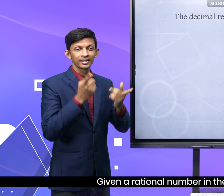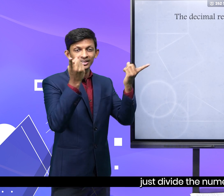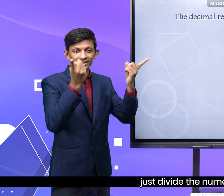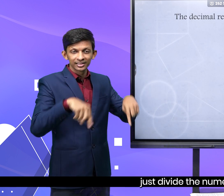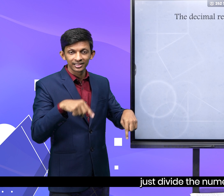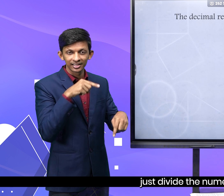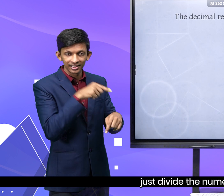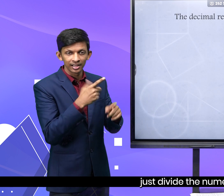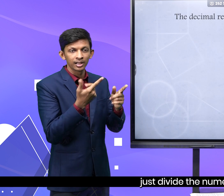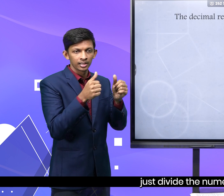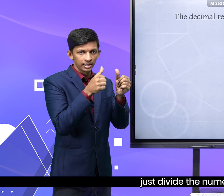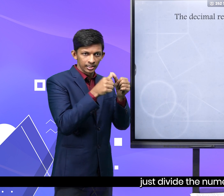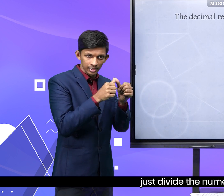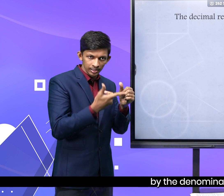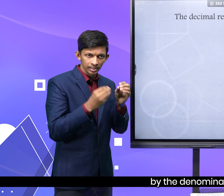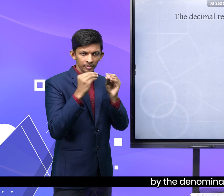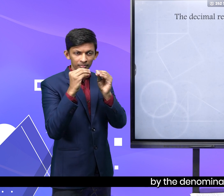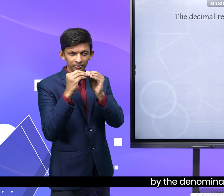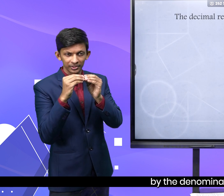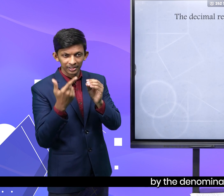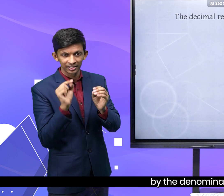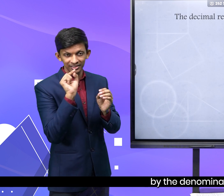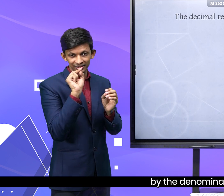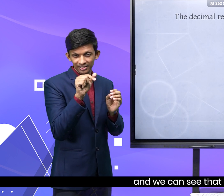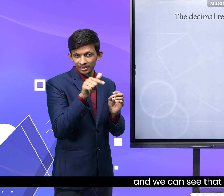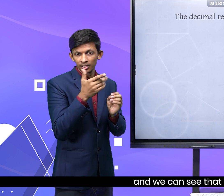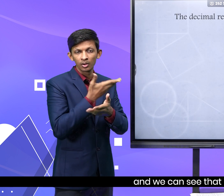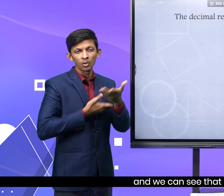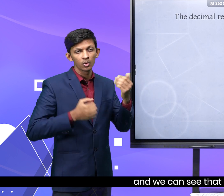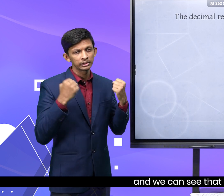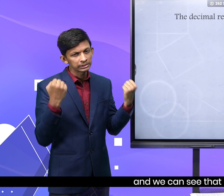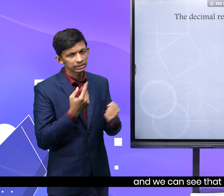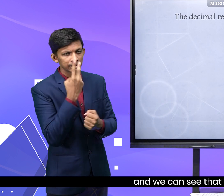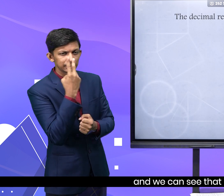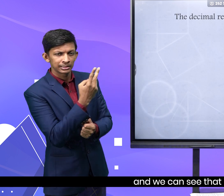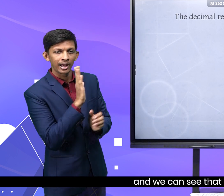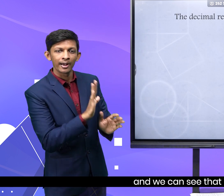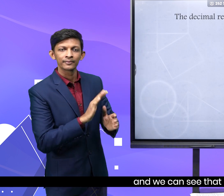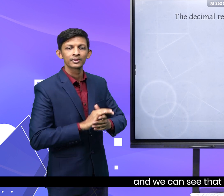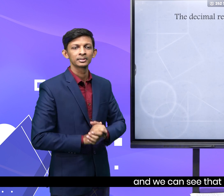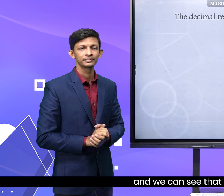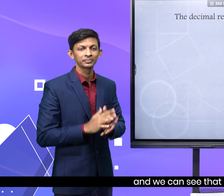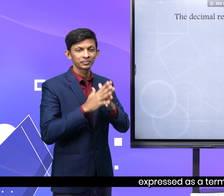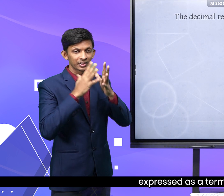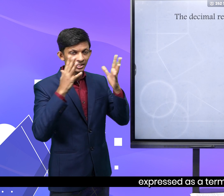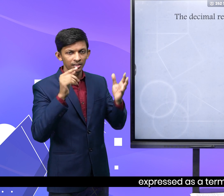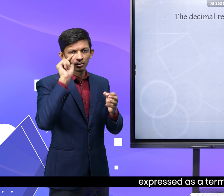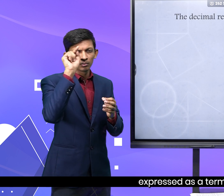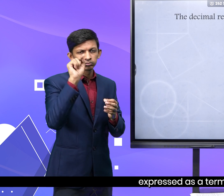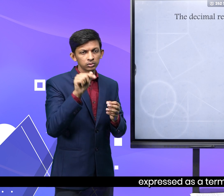Just divide the numerator a by the denominator b, and we can see that it can be expressed as a